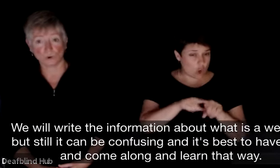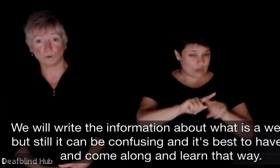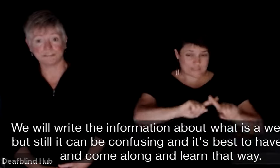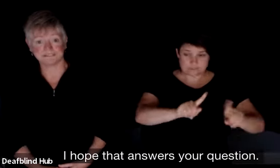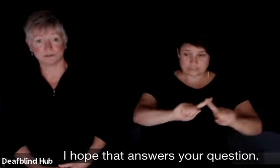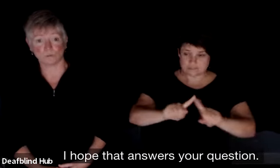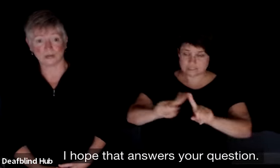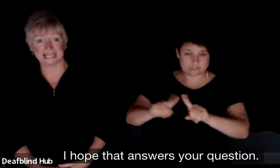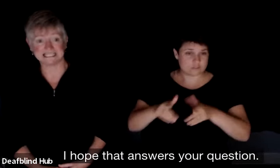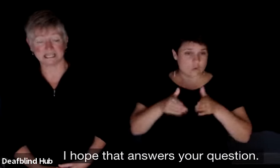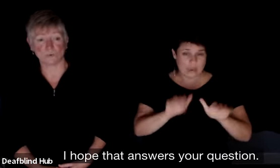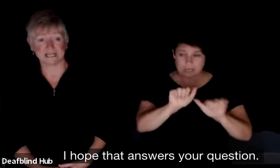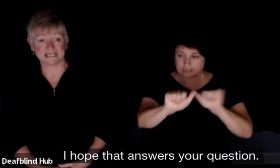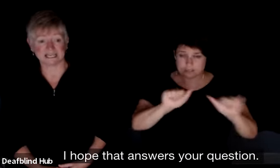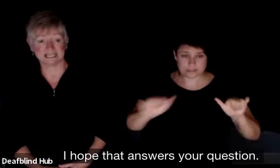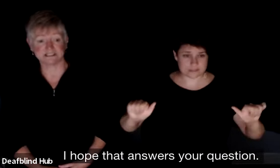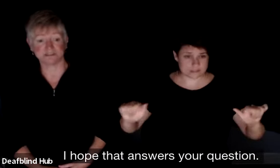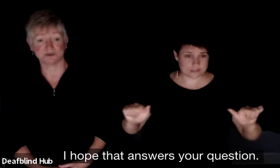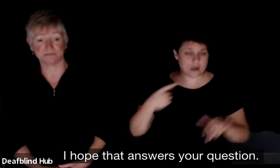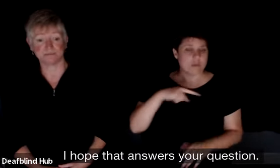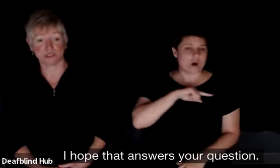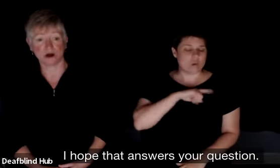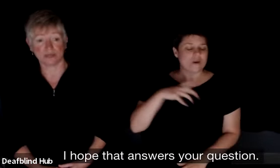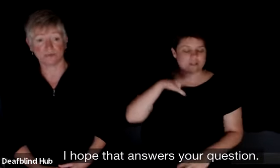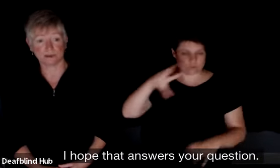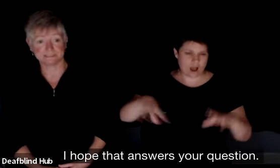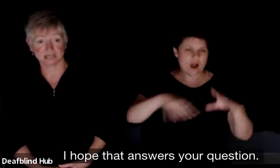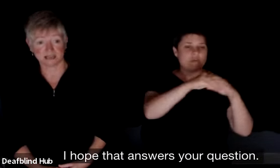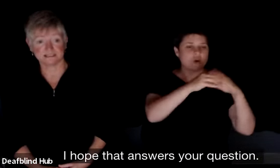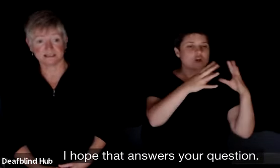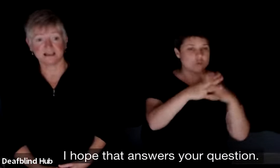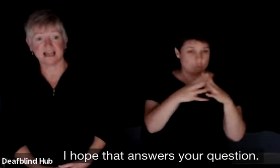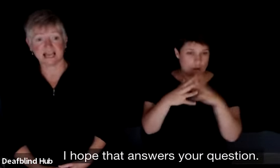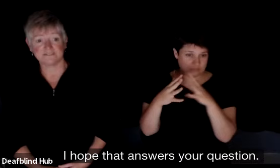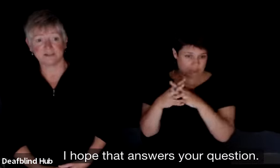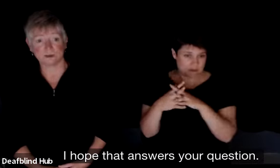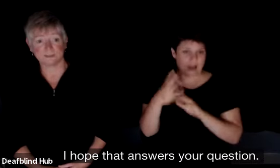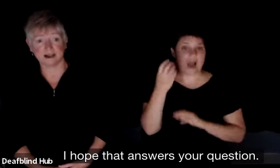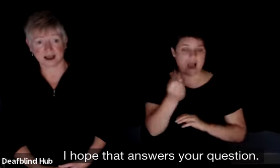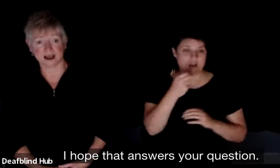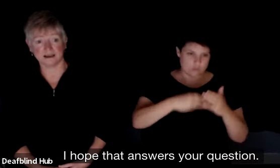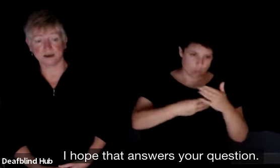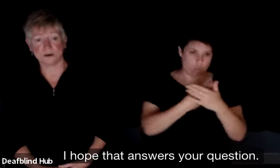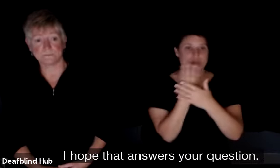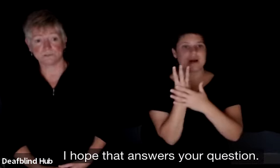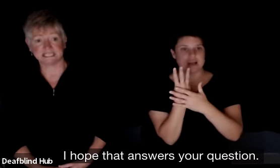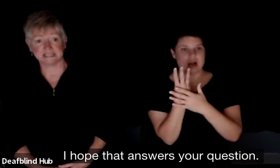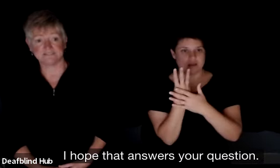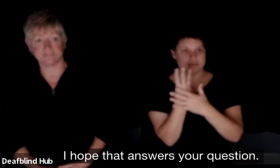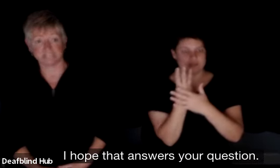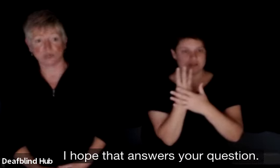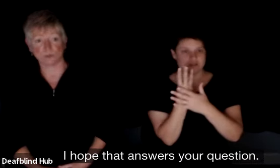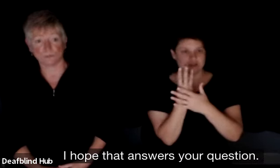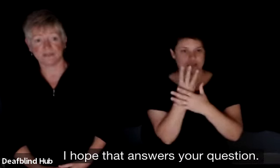ways, and we just need to put it on the website, have the webinars, put it in the videos